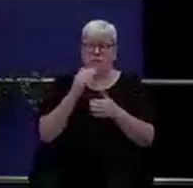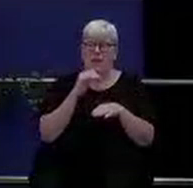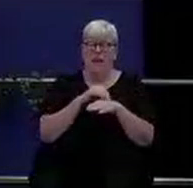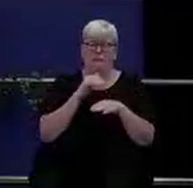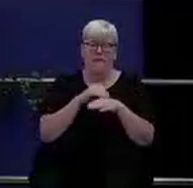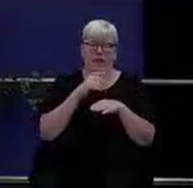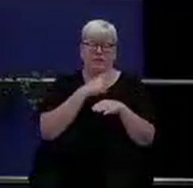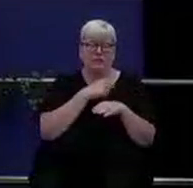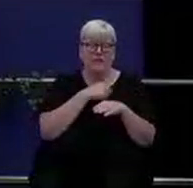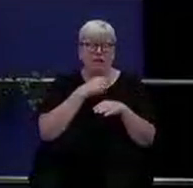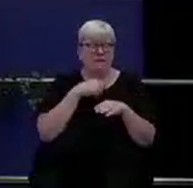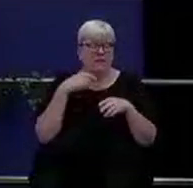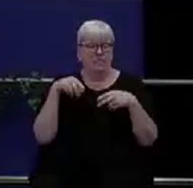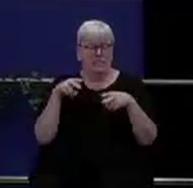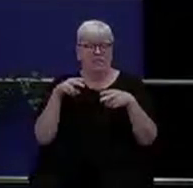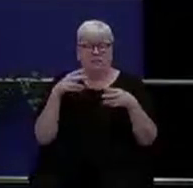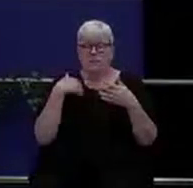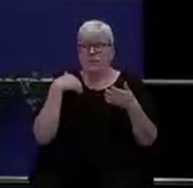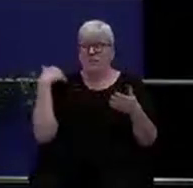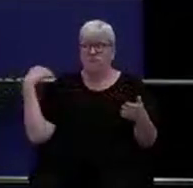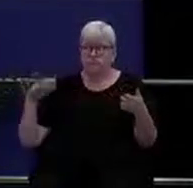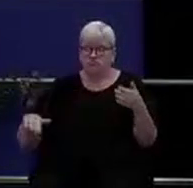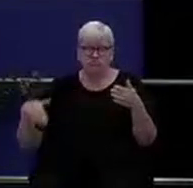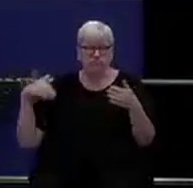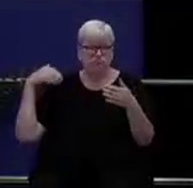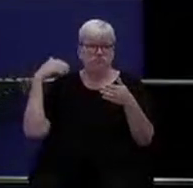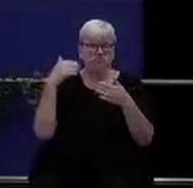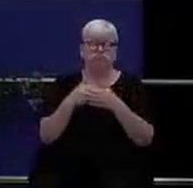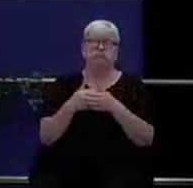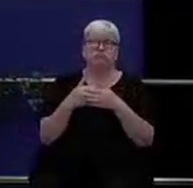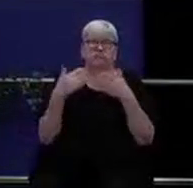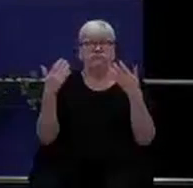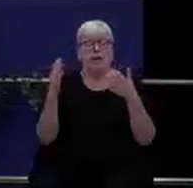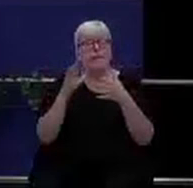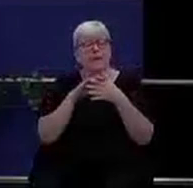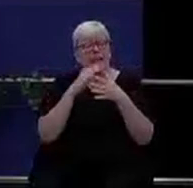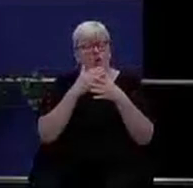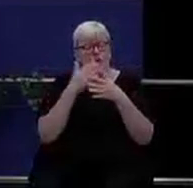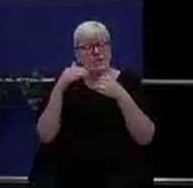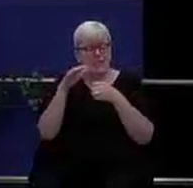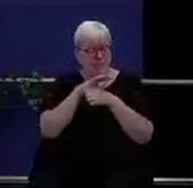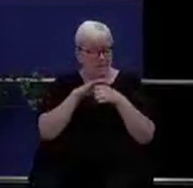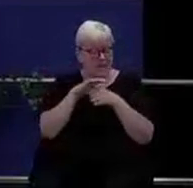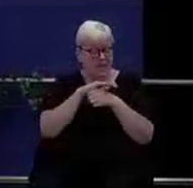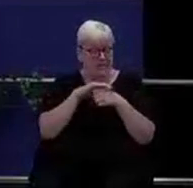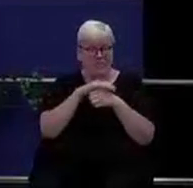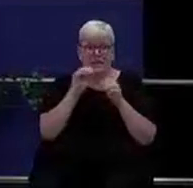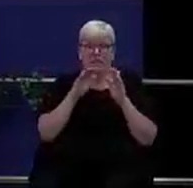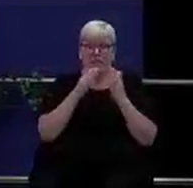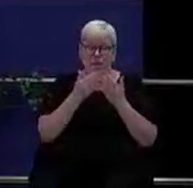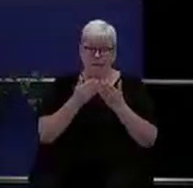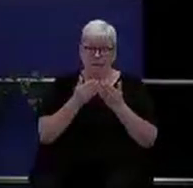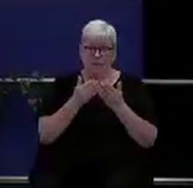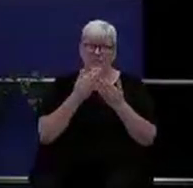gosh, I haven't been read to for since I was a child. And it, because this place that I, that my book is a love letter